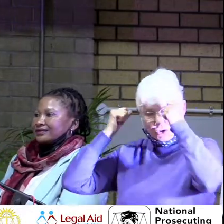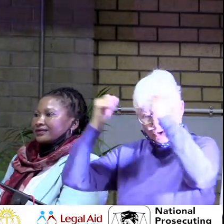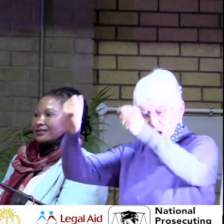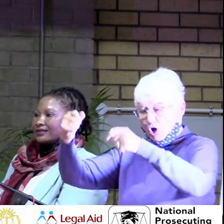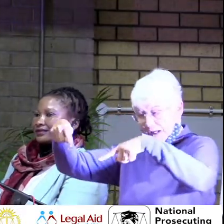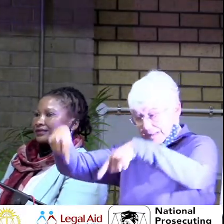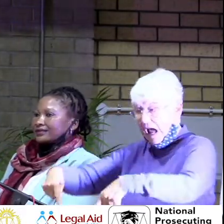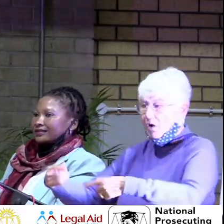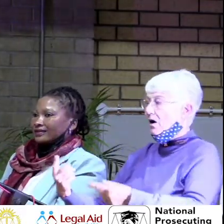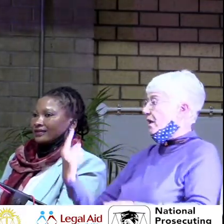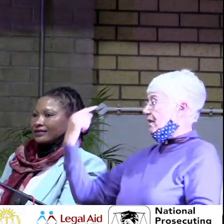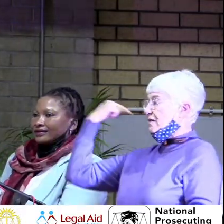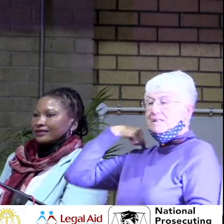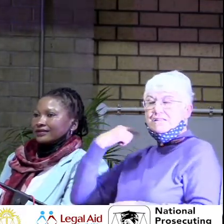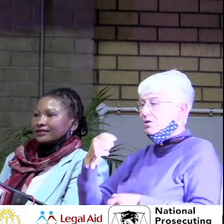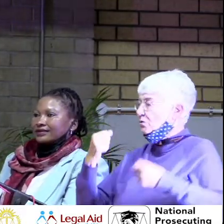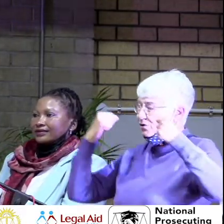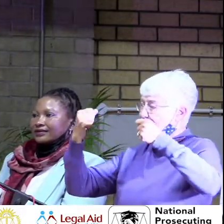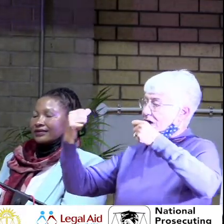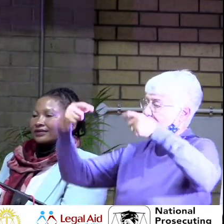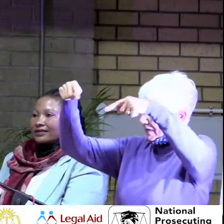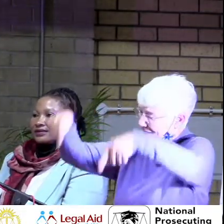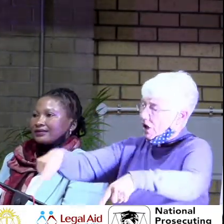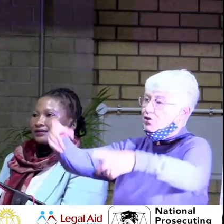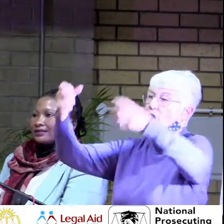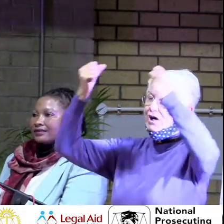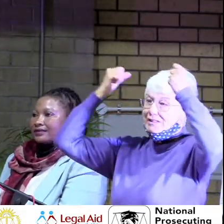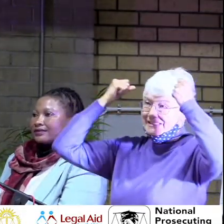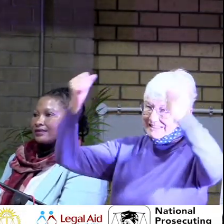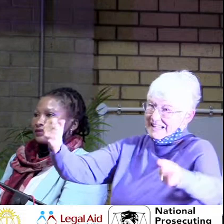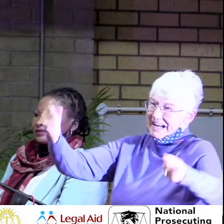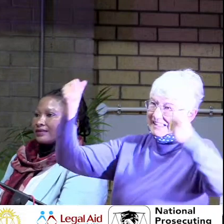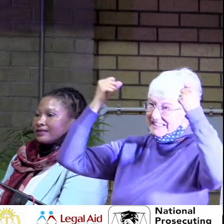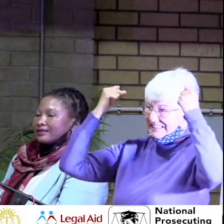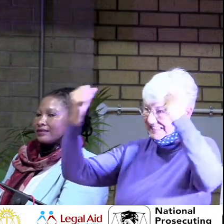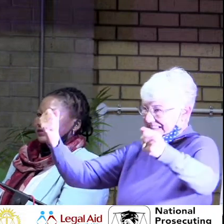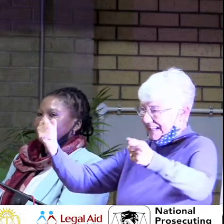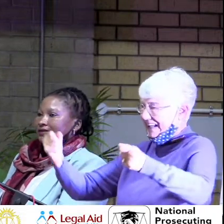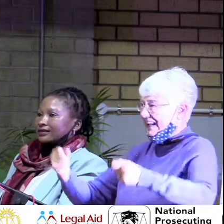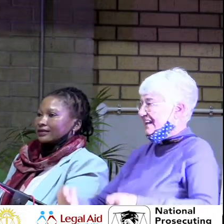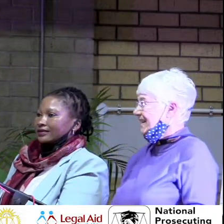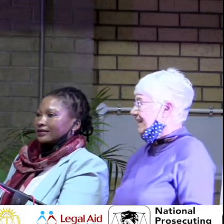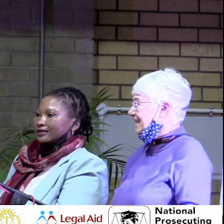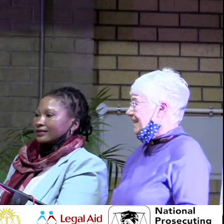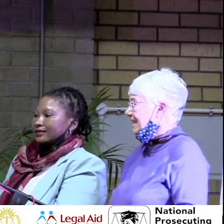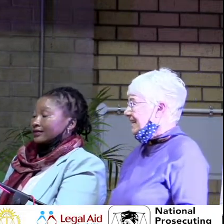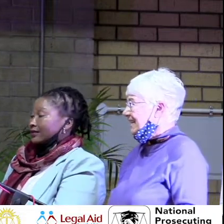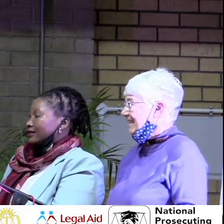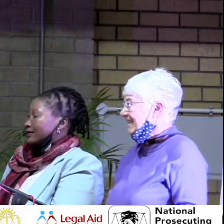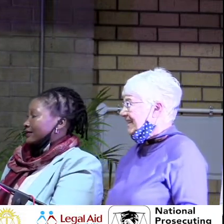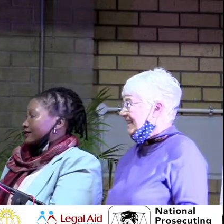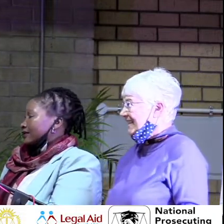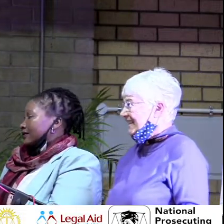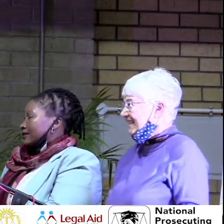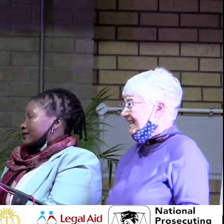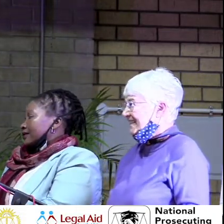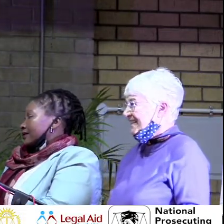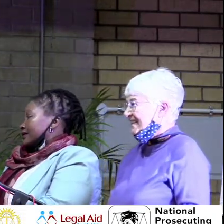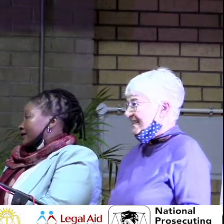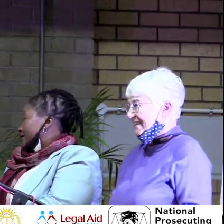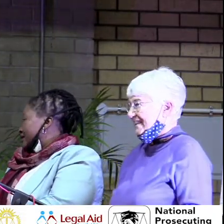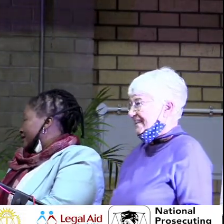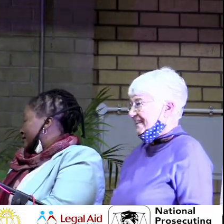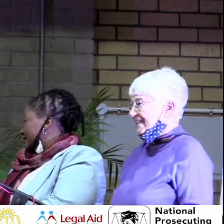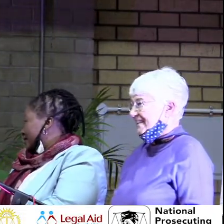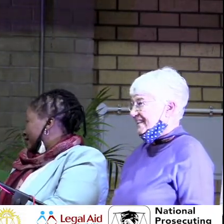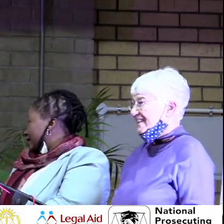want to say to the woman, whatever circumstances that you are in today, they've given you the roots. Now you use it.